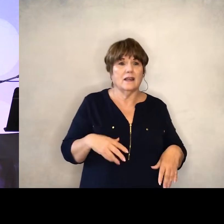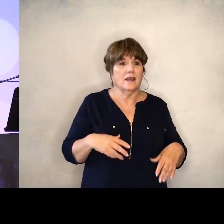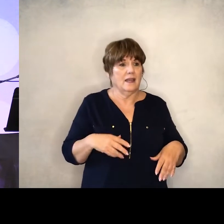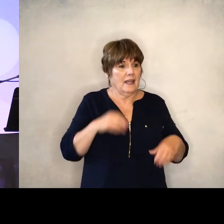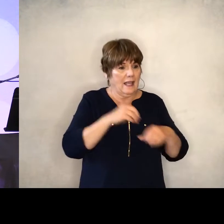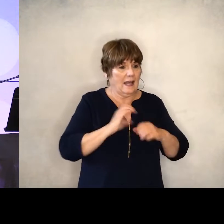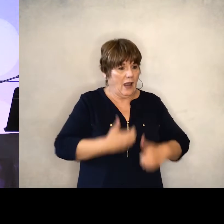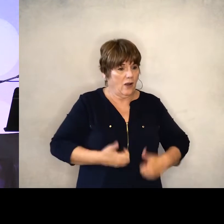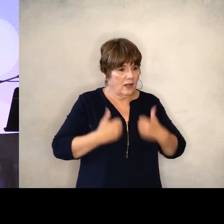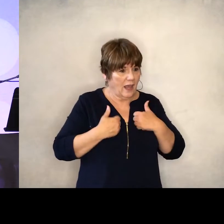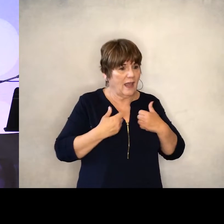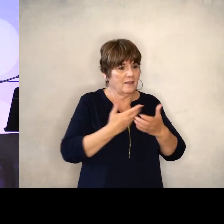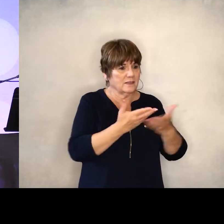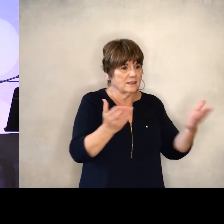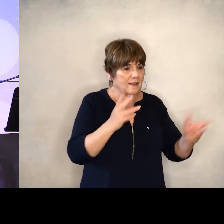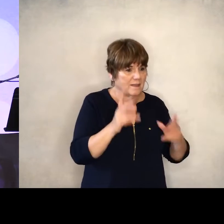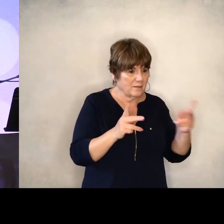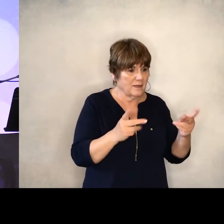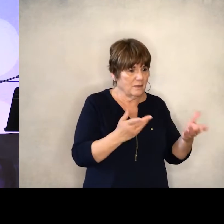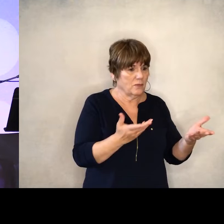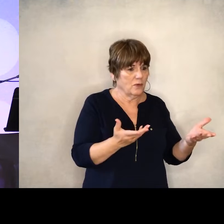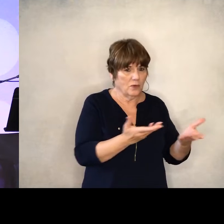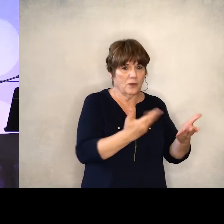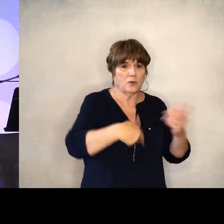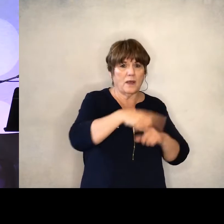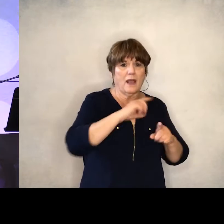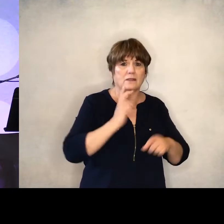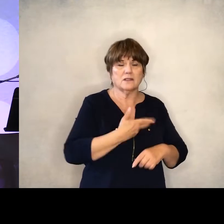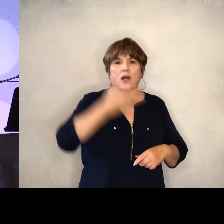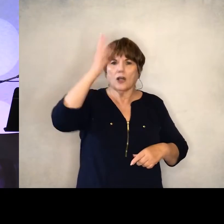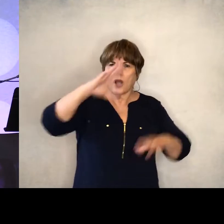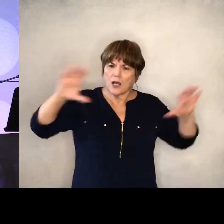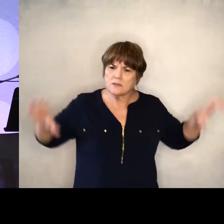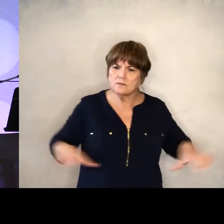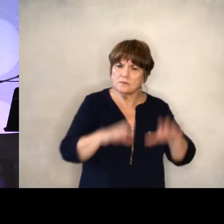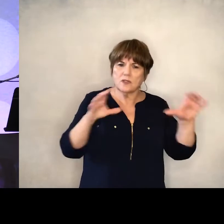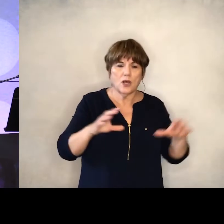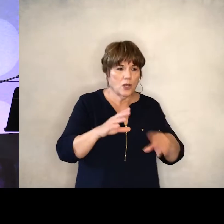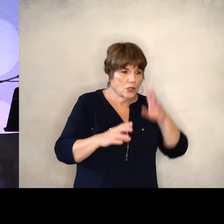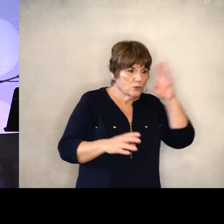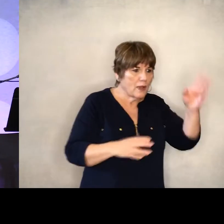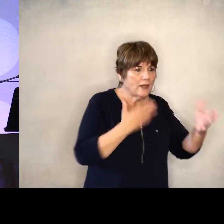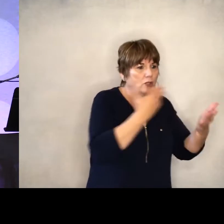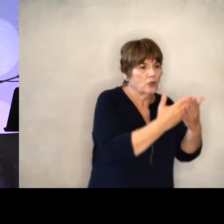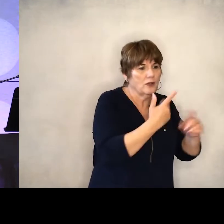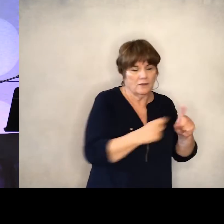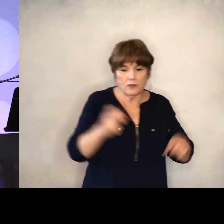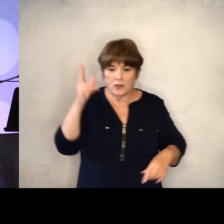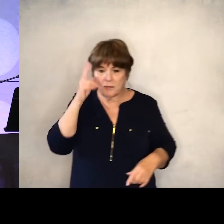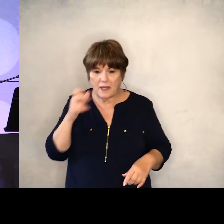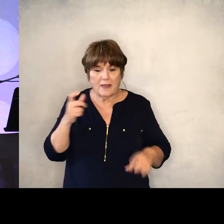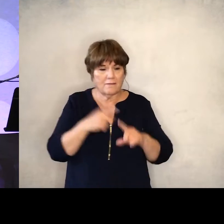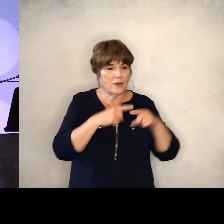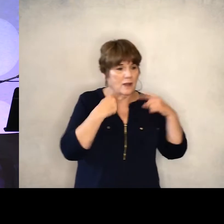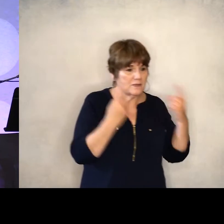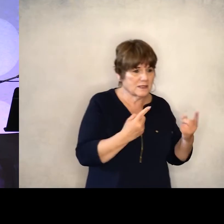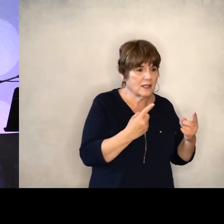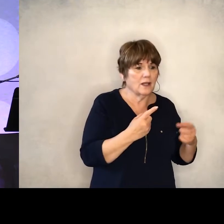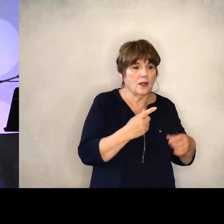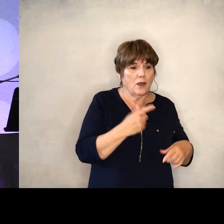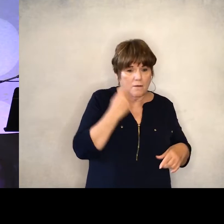God is at work, creating good out of the evil and out of the sin for those who trust Him with their